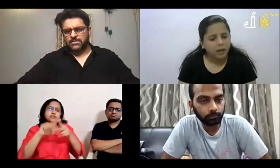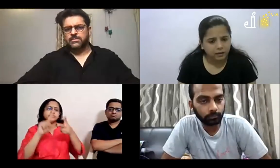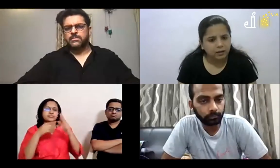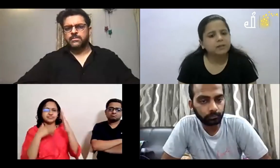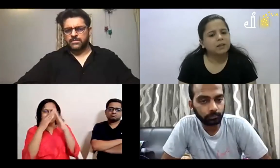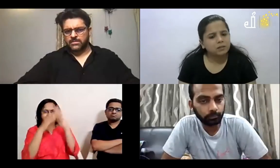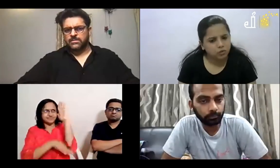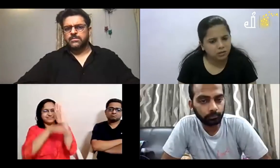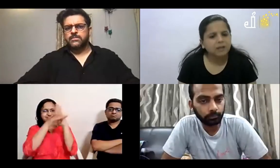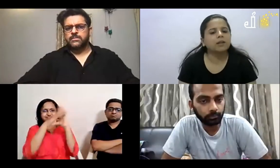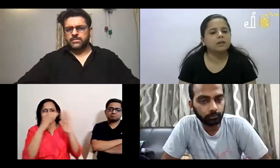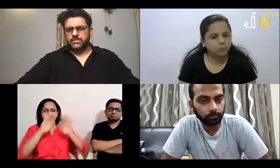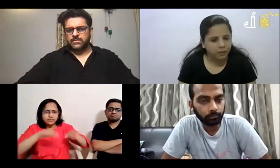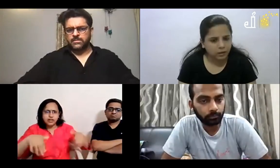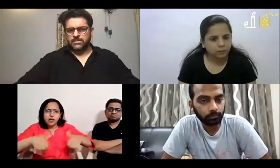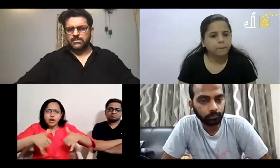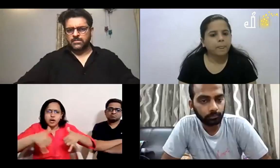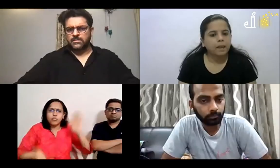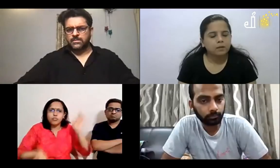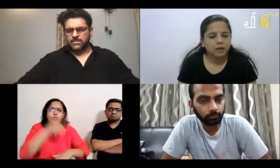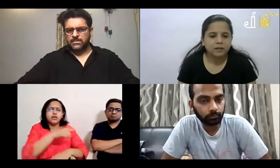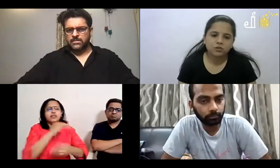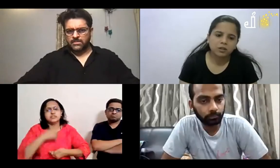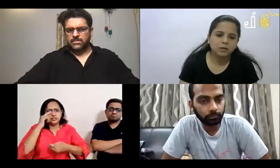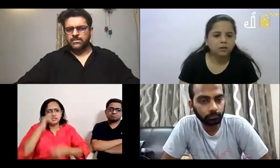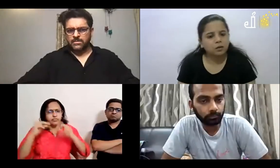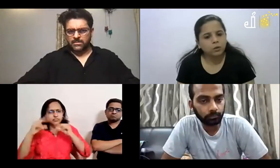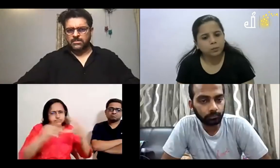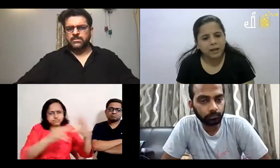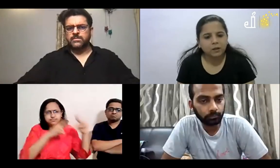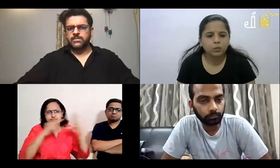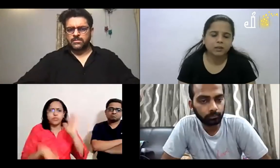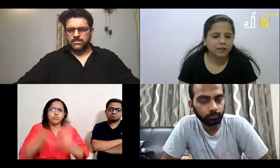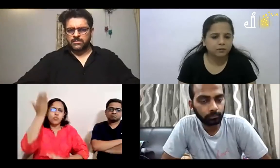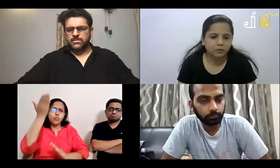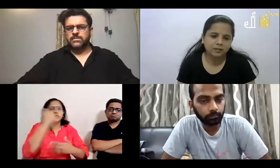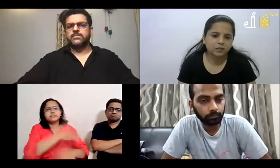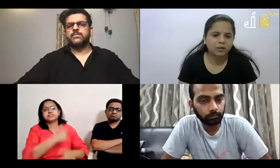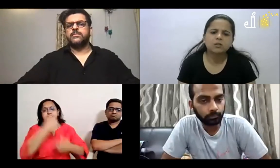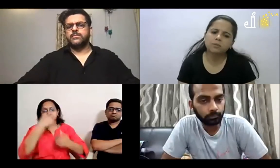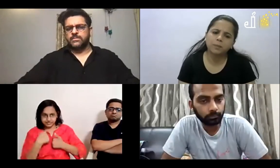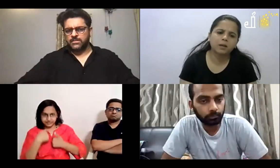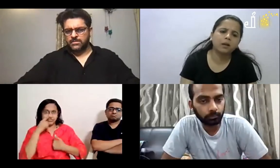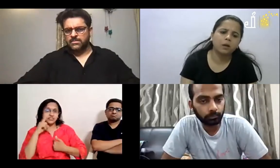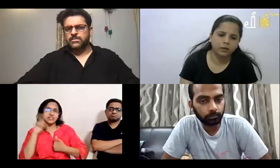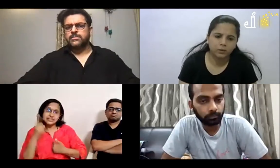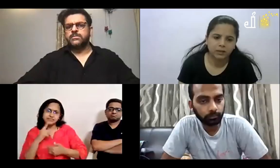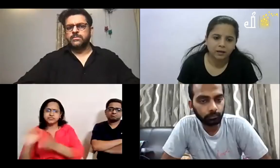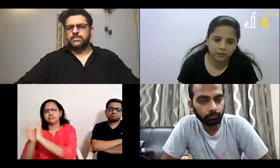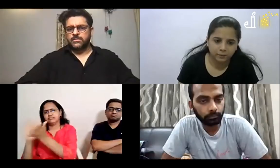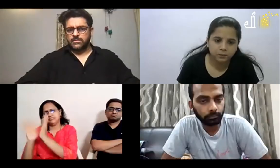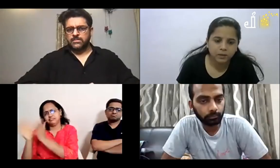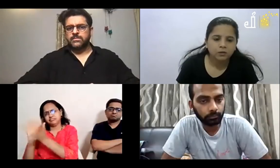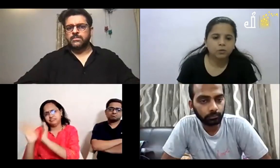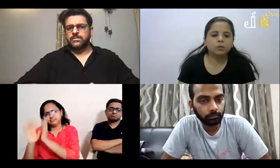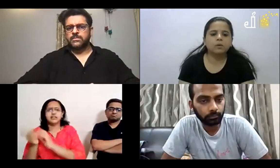they Aunt. tried, and she started speaking, and she was playing with other friends as well, and she's speaking a lot